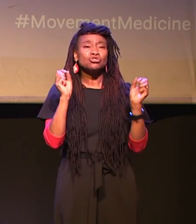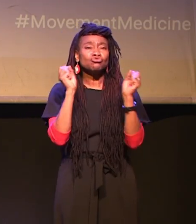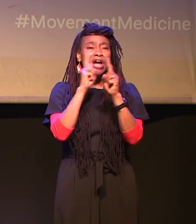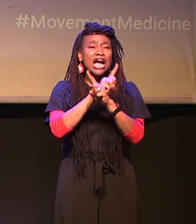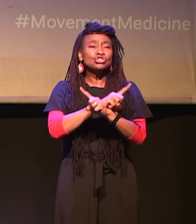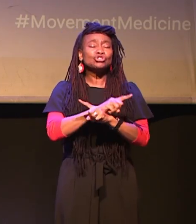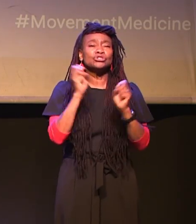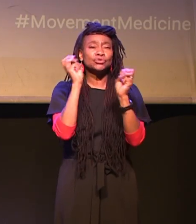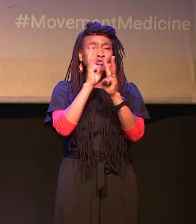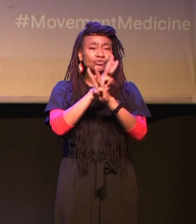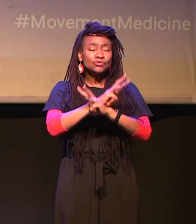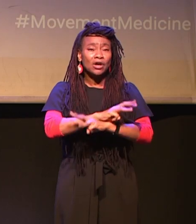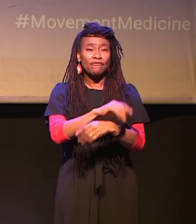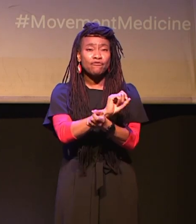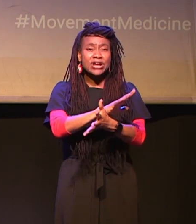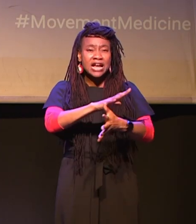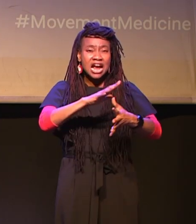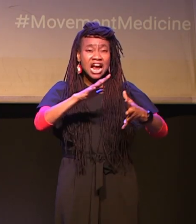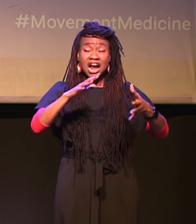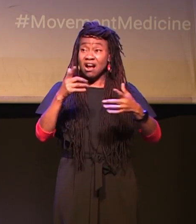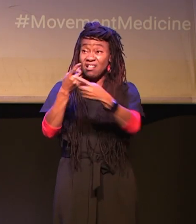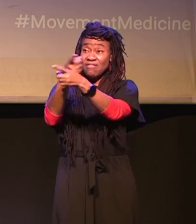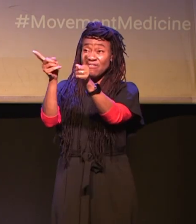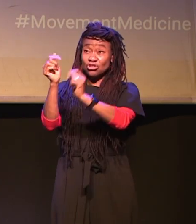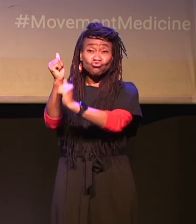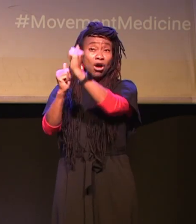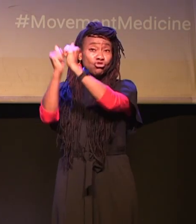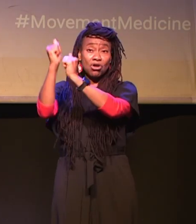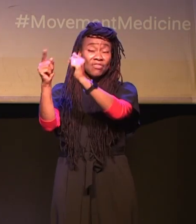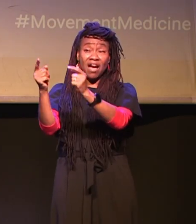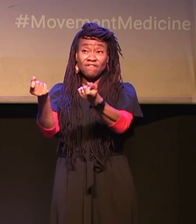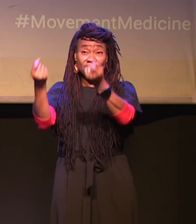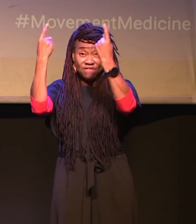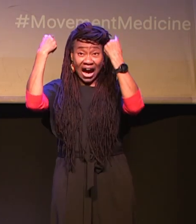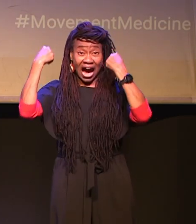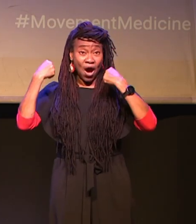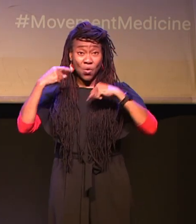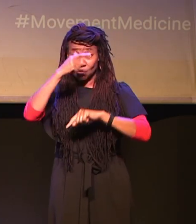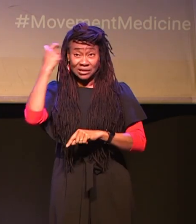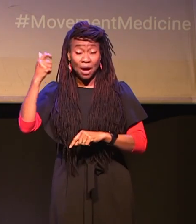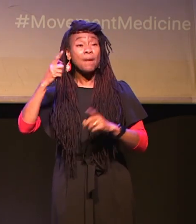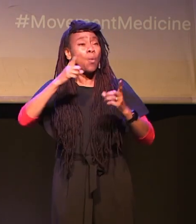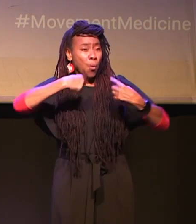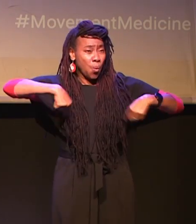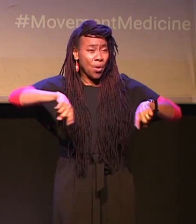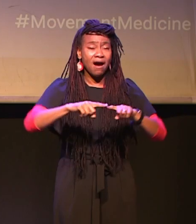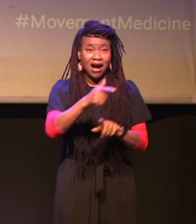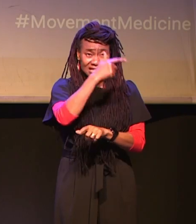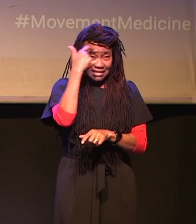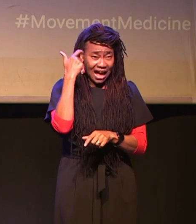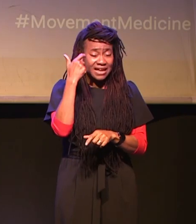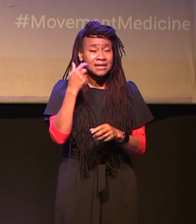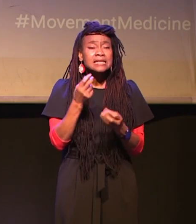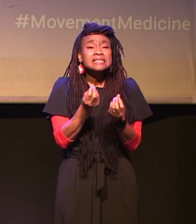freer. We do things that are illegible to them, but legible to us, that point to